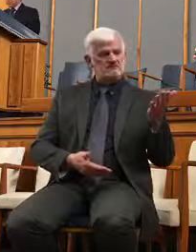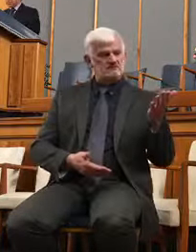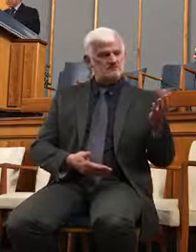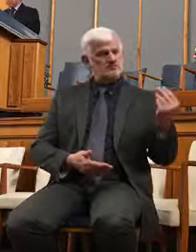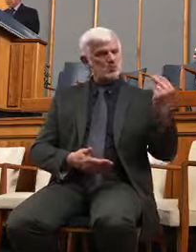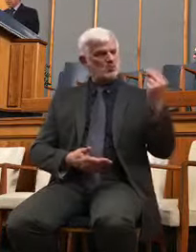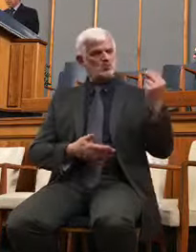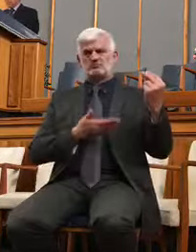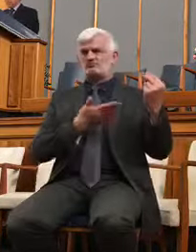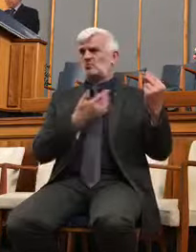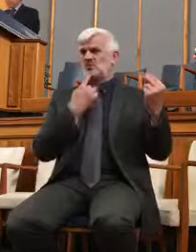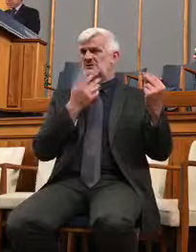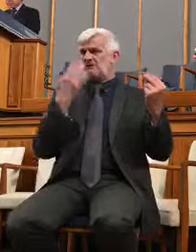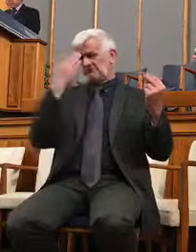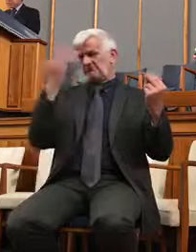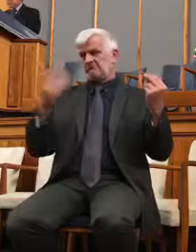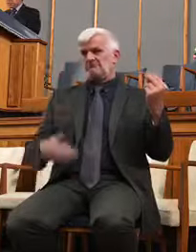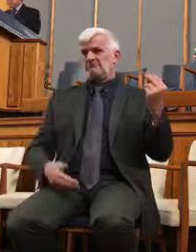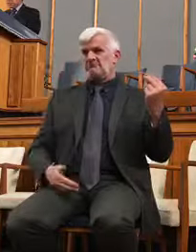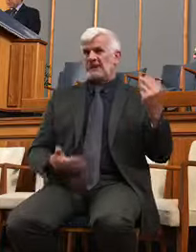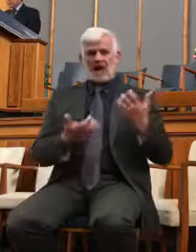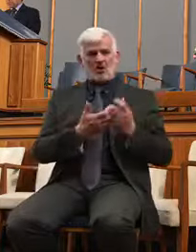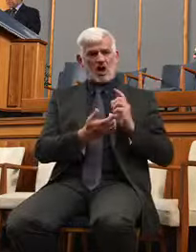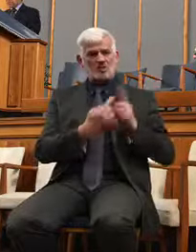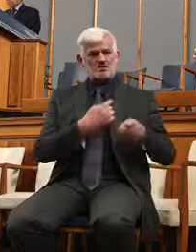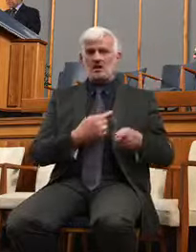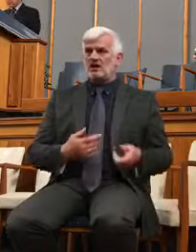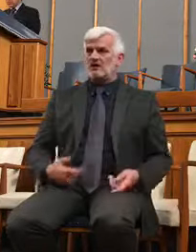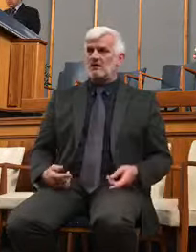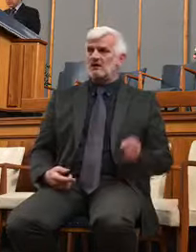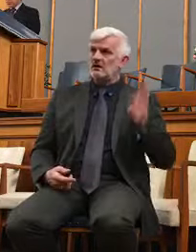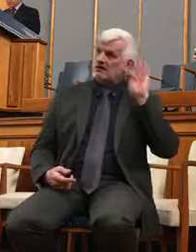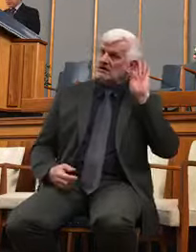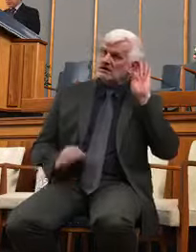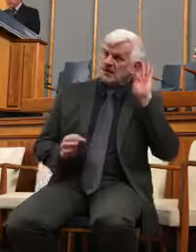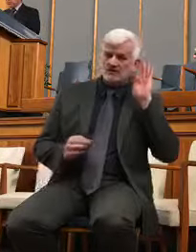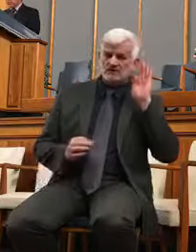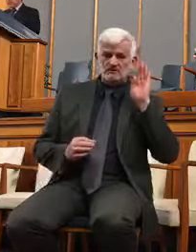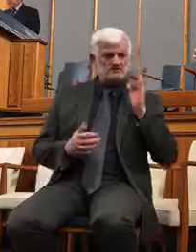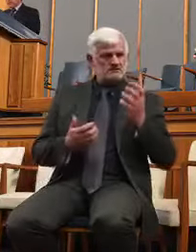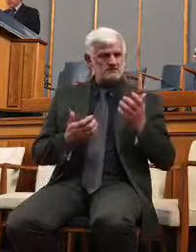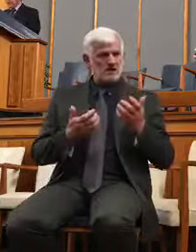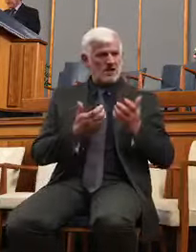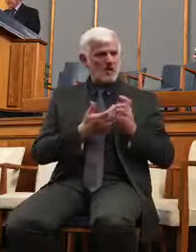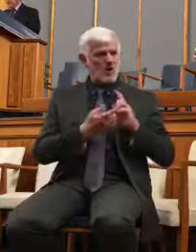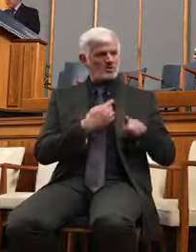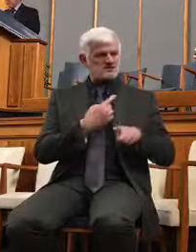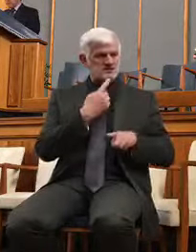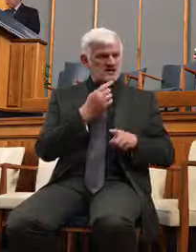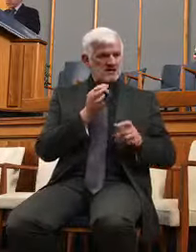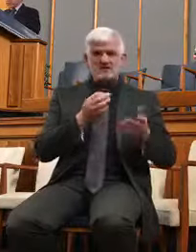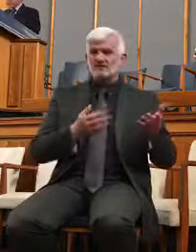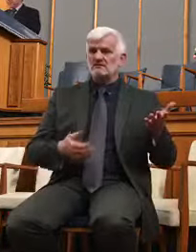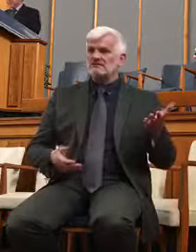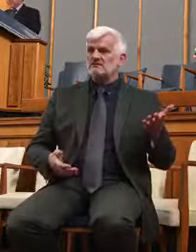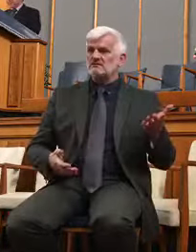mouth. Thus I was as a man that hears not, and in whose mouth I have no